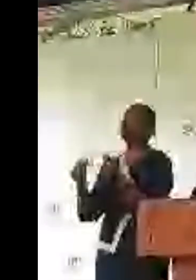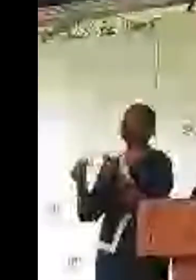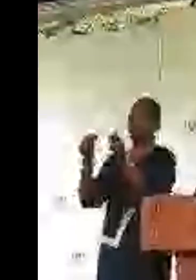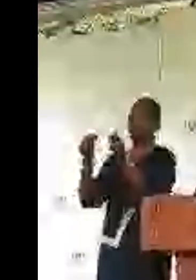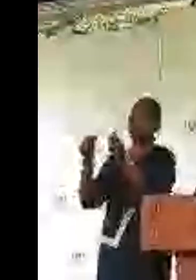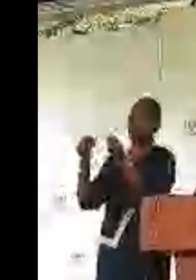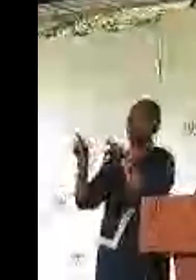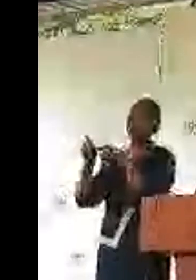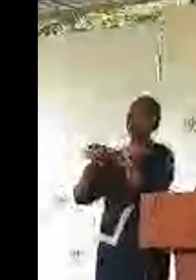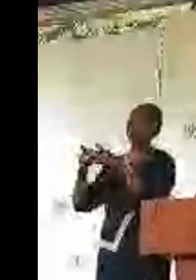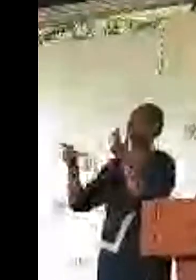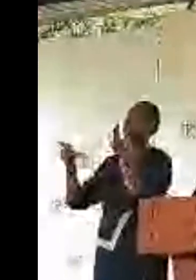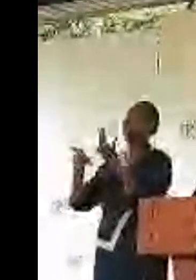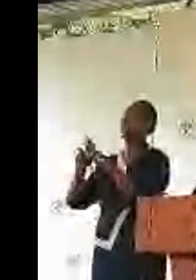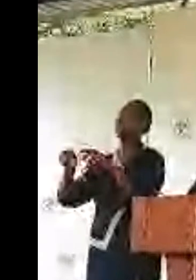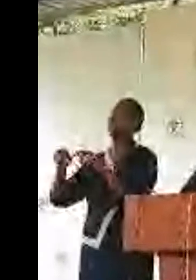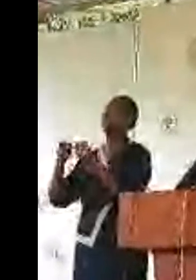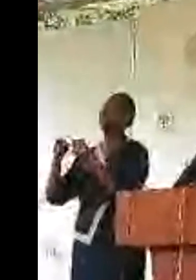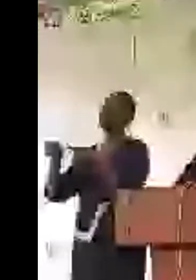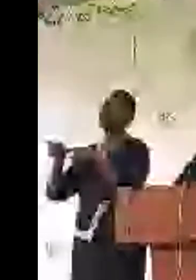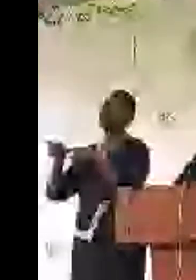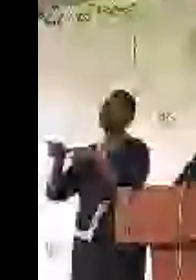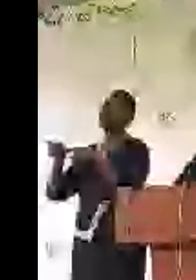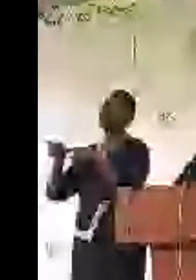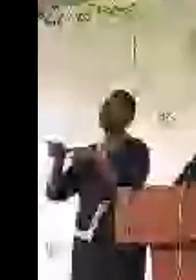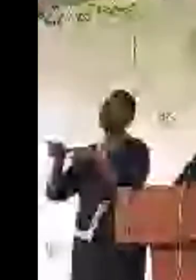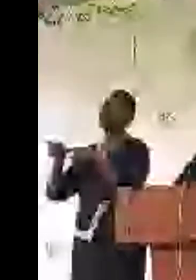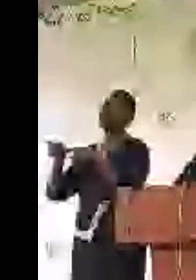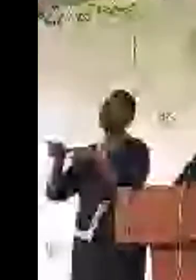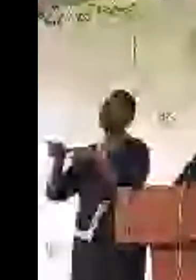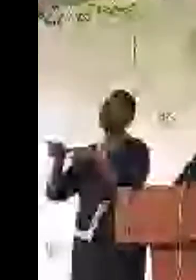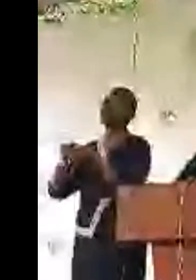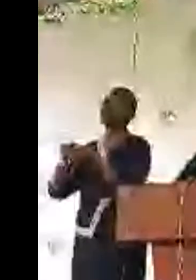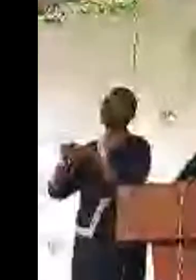offense and is liable on conviction